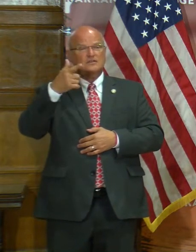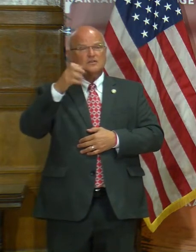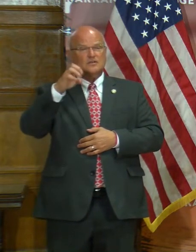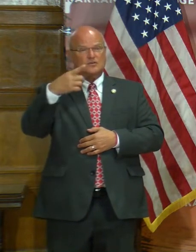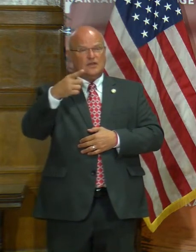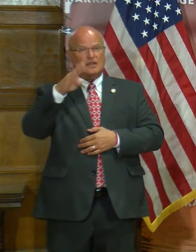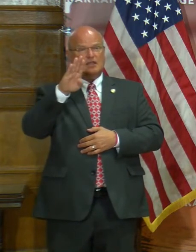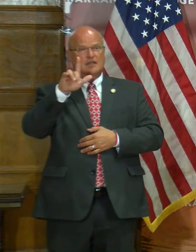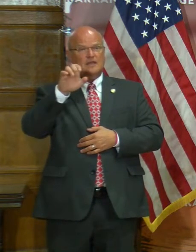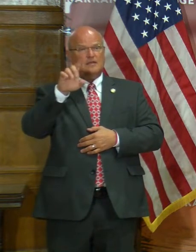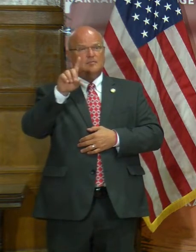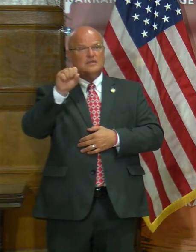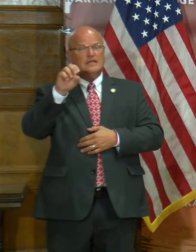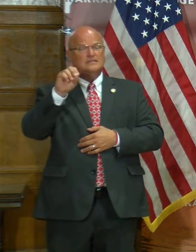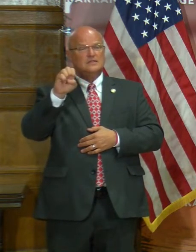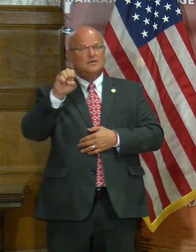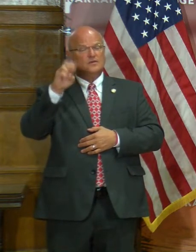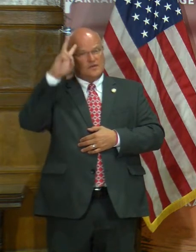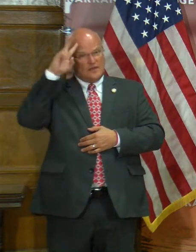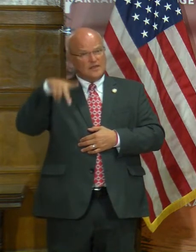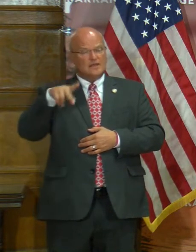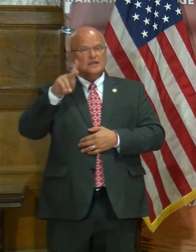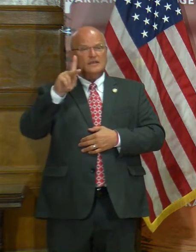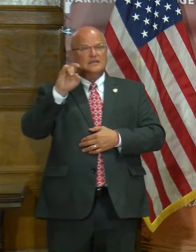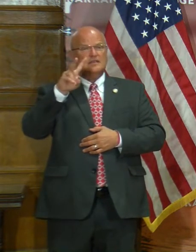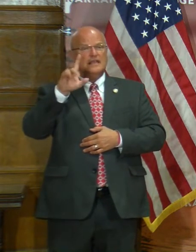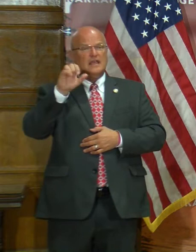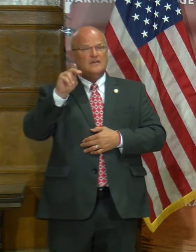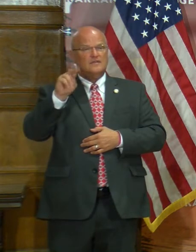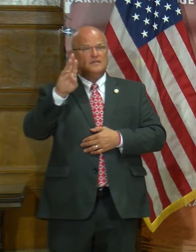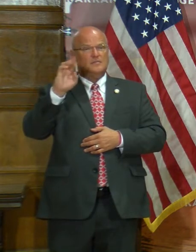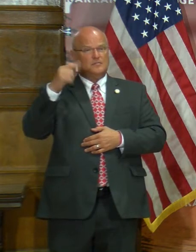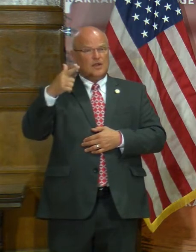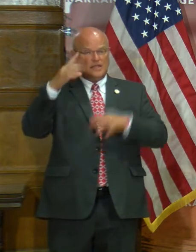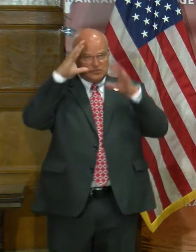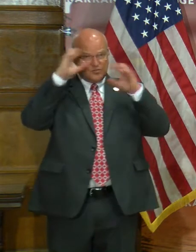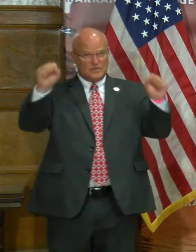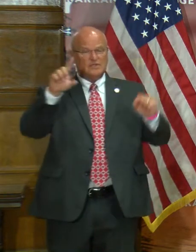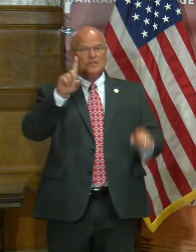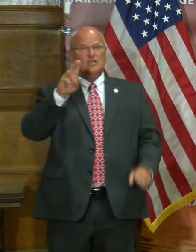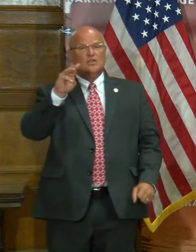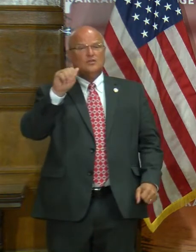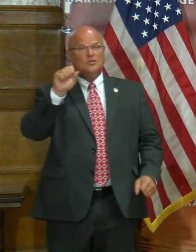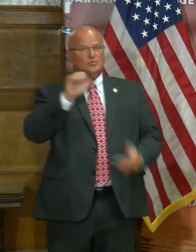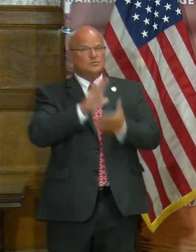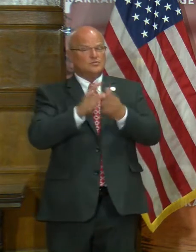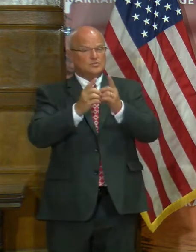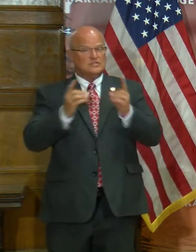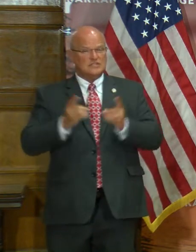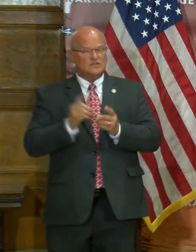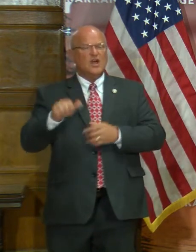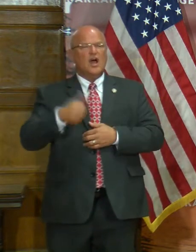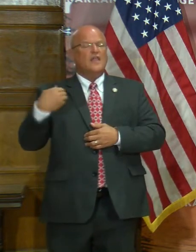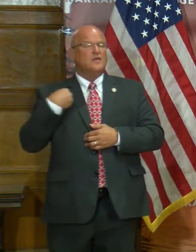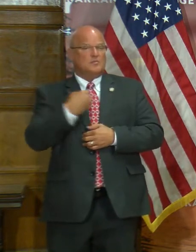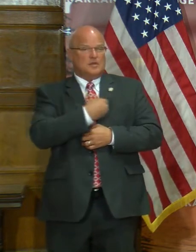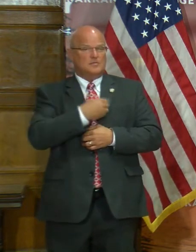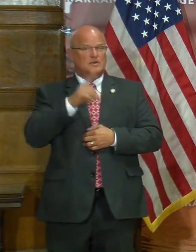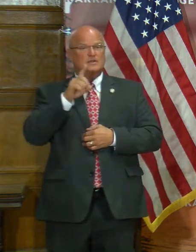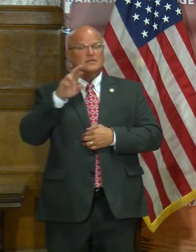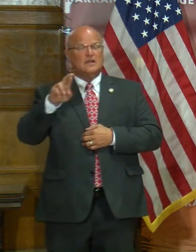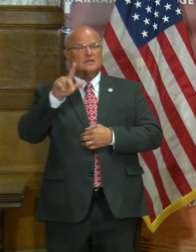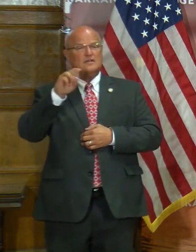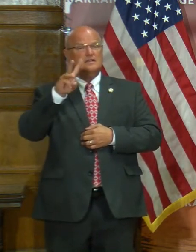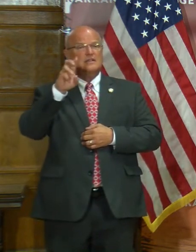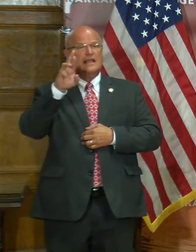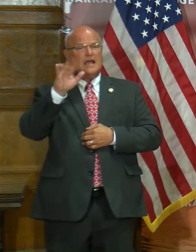Bledsoe. The vice chair will be Kelvin Gregg, superintendent of the Dumas School District. Other members will be Dr.